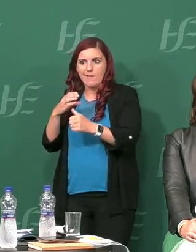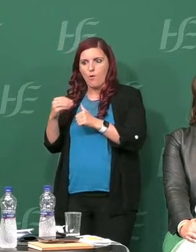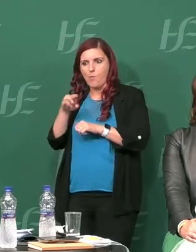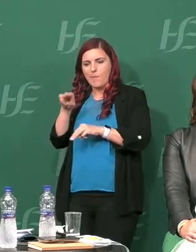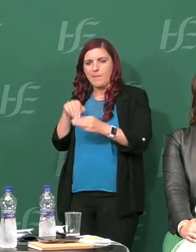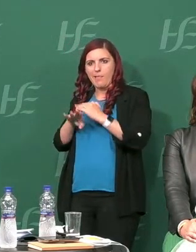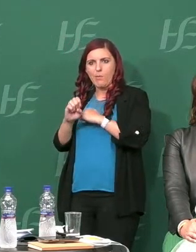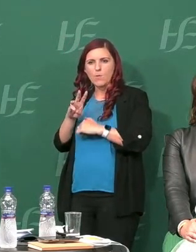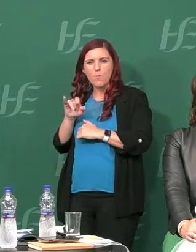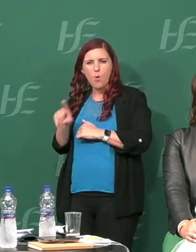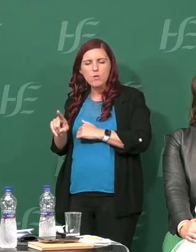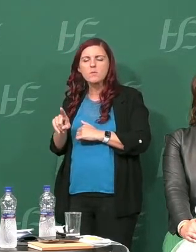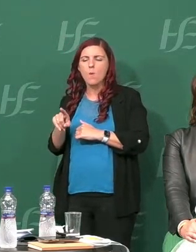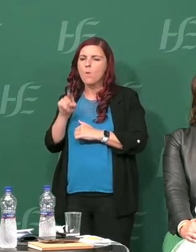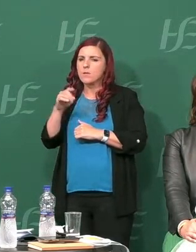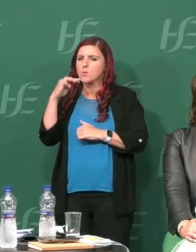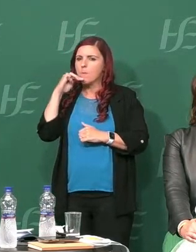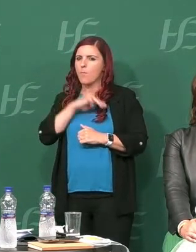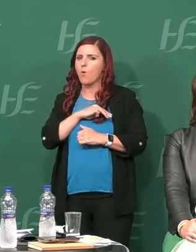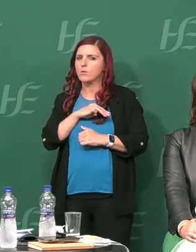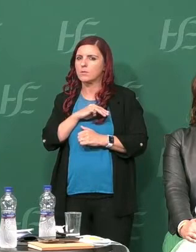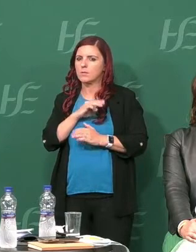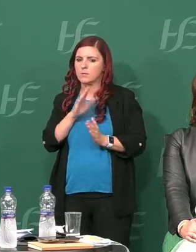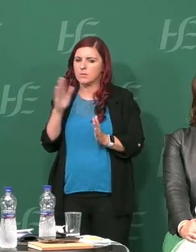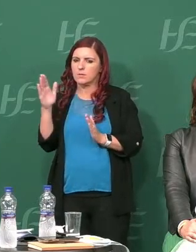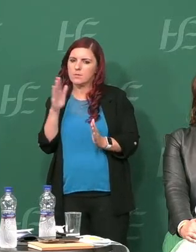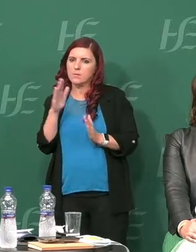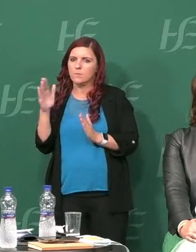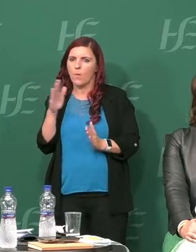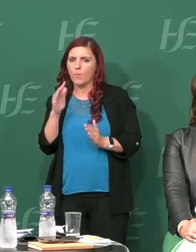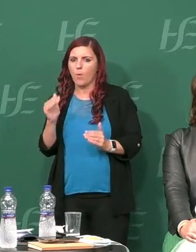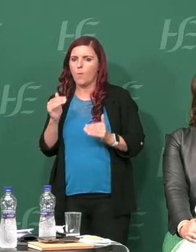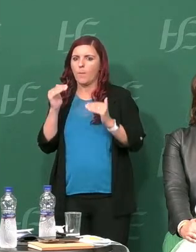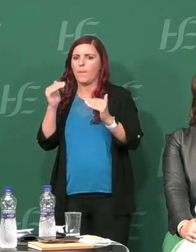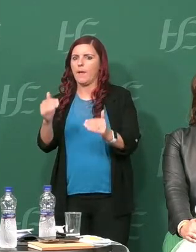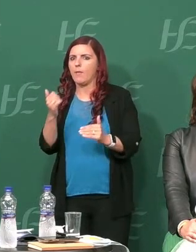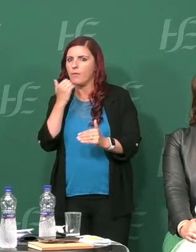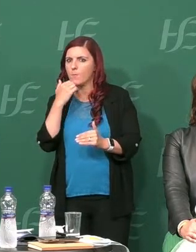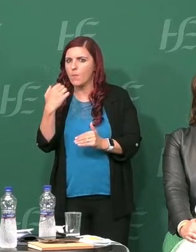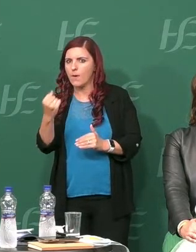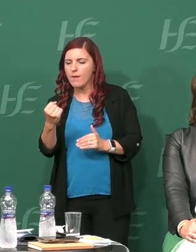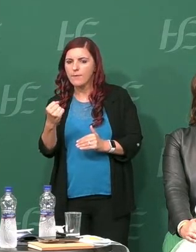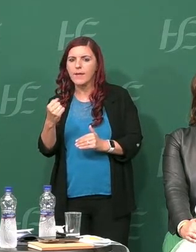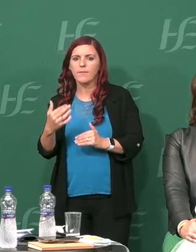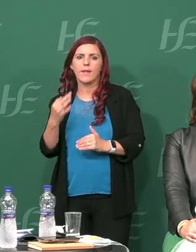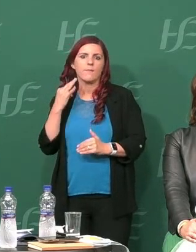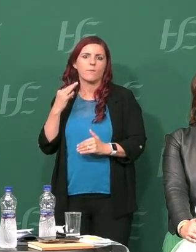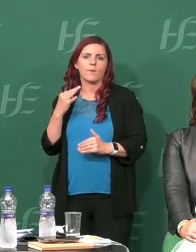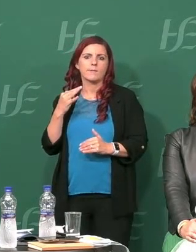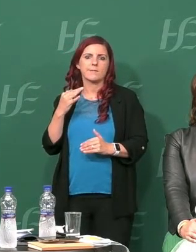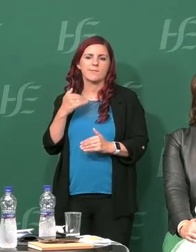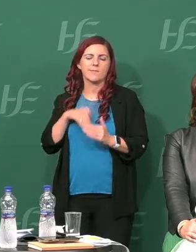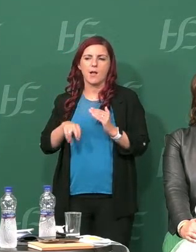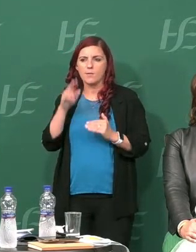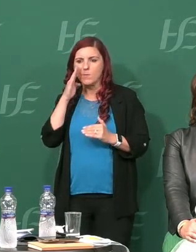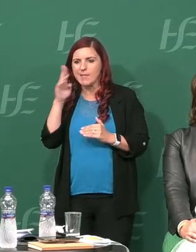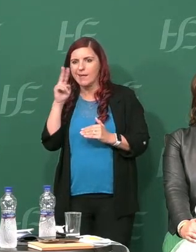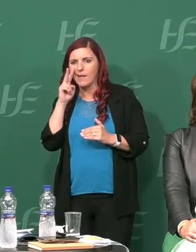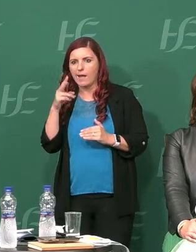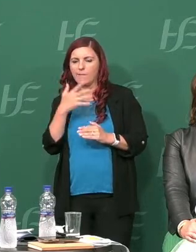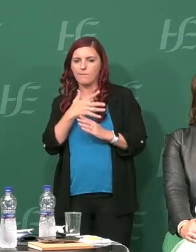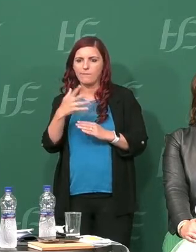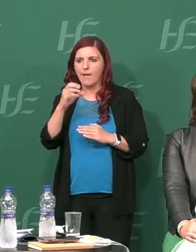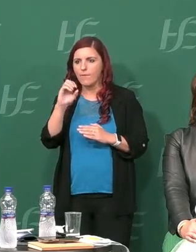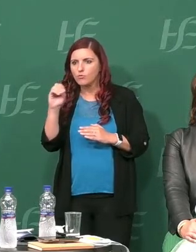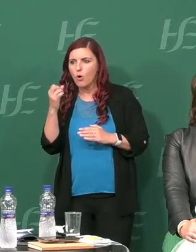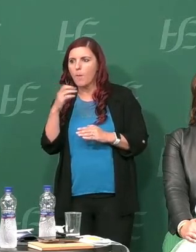there's a kind of an important point where you go beyond the numbers that we're at, or into 500 people in hospital, or more than